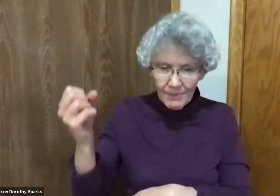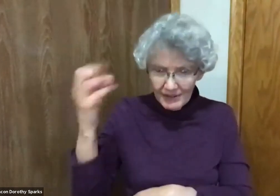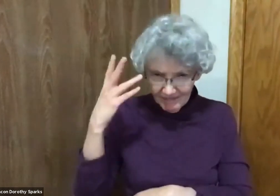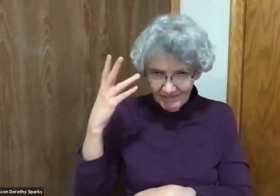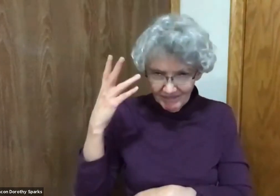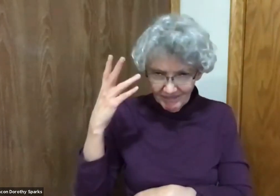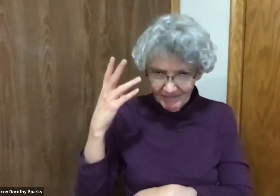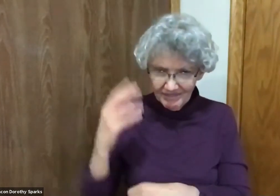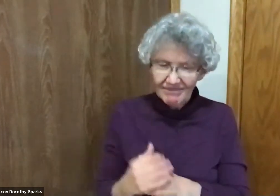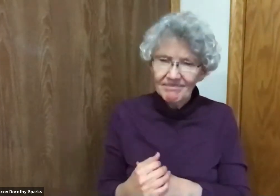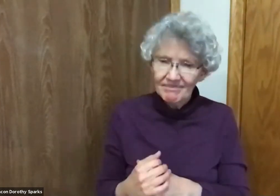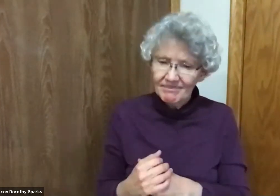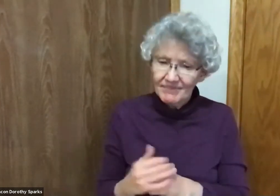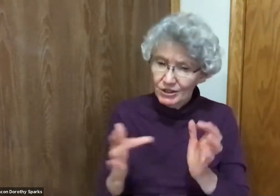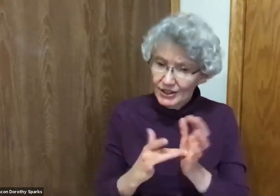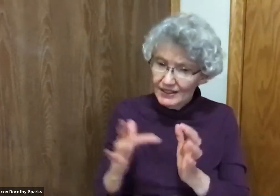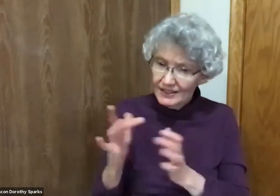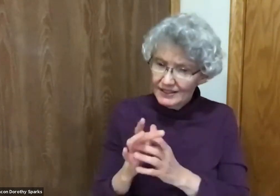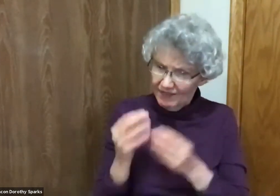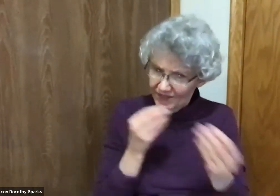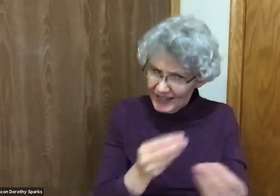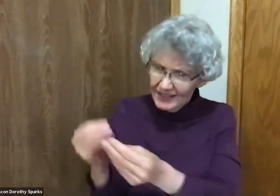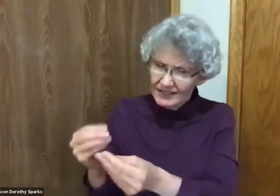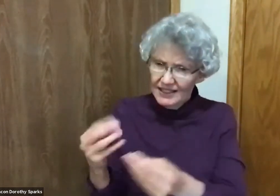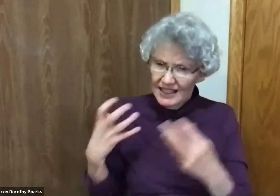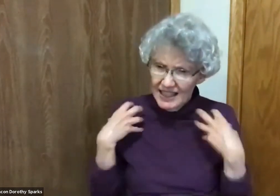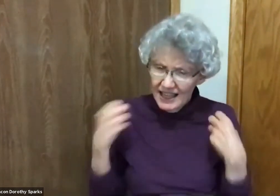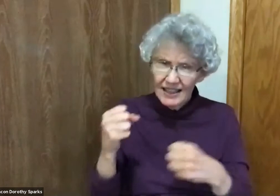Jesus embraced his mission in the waters of baptism.